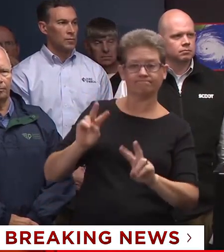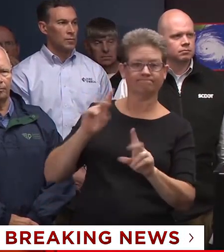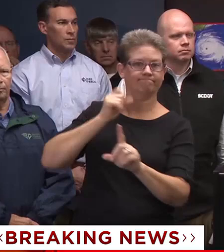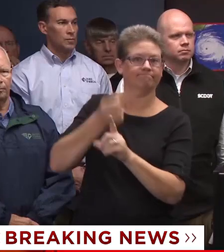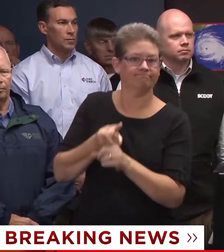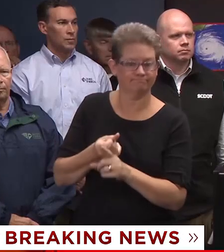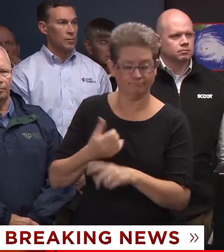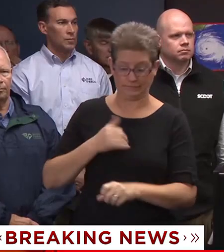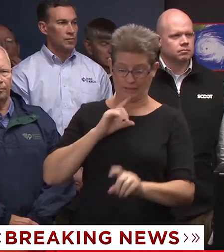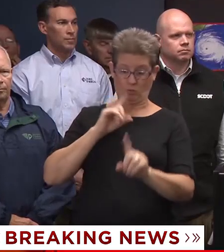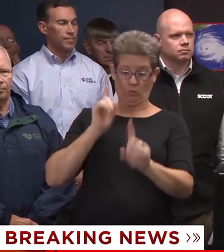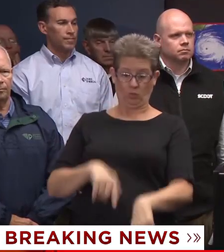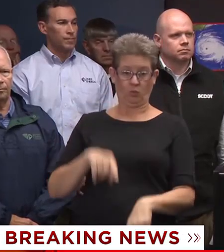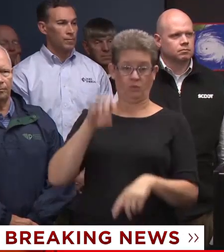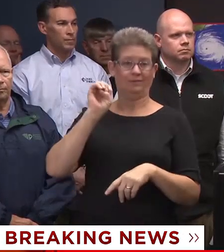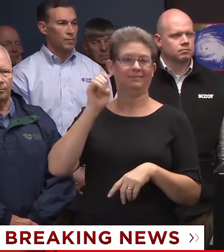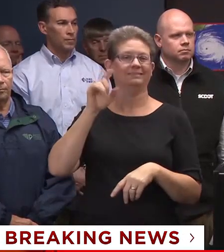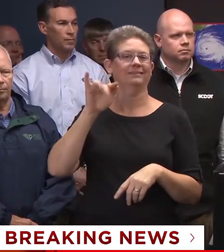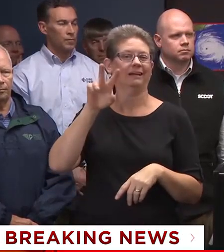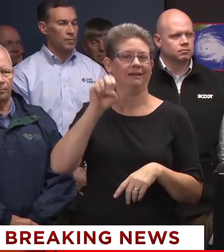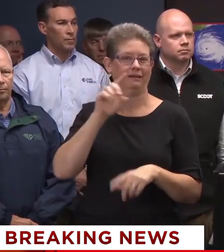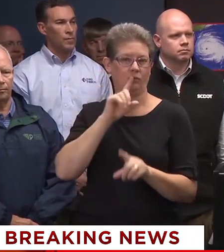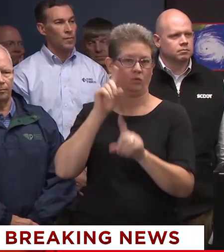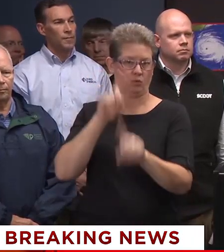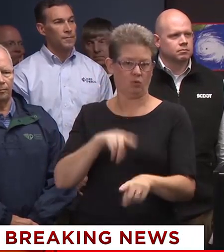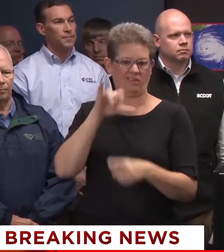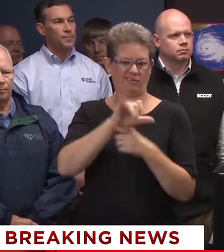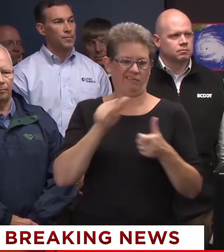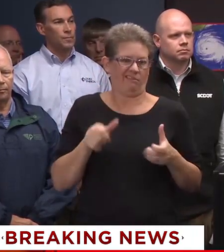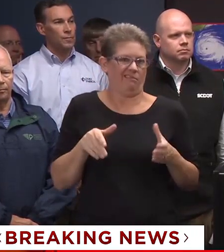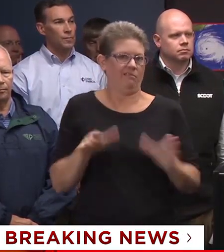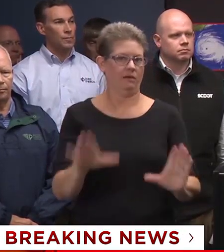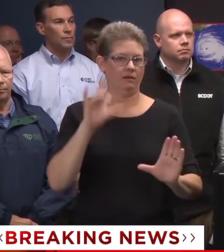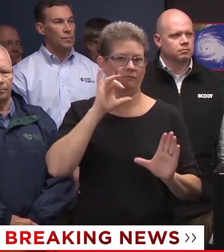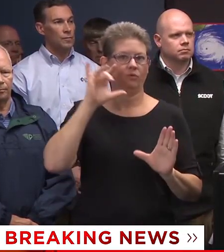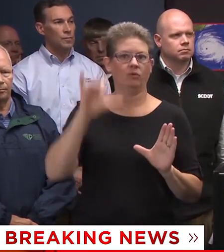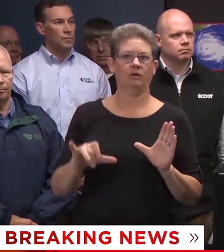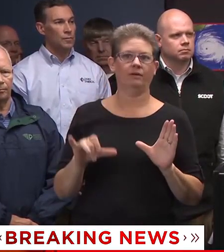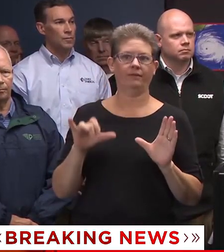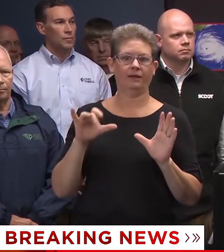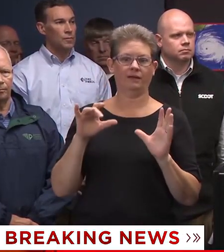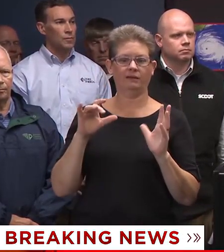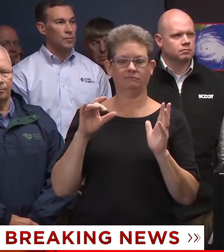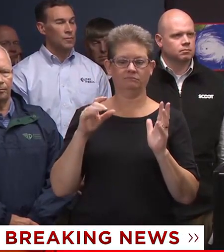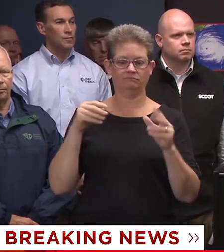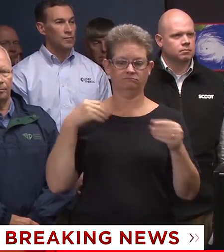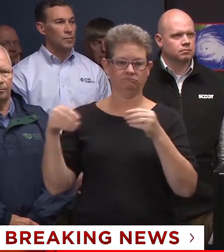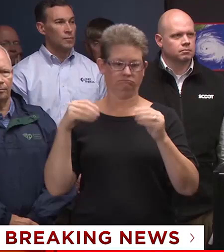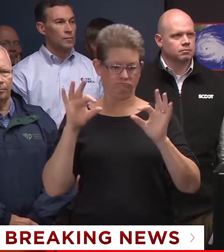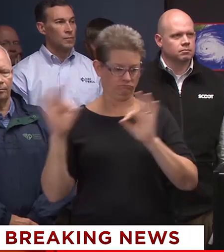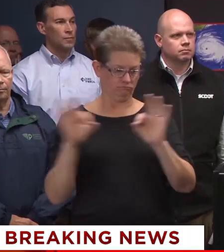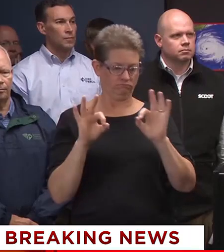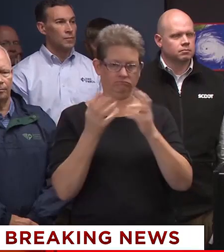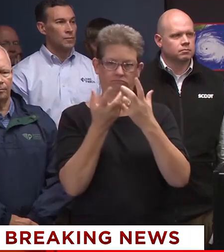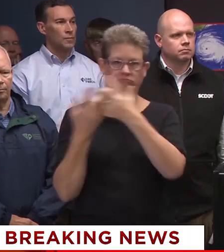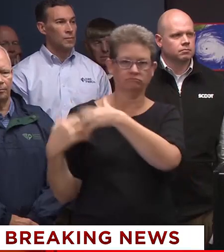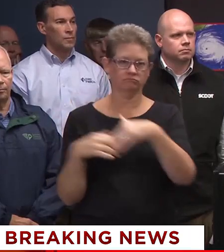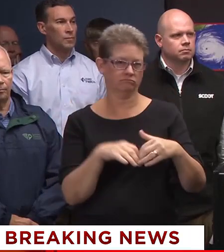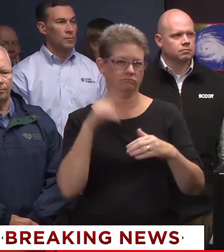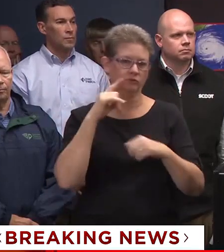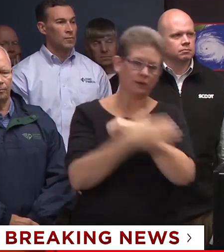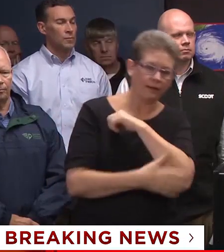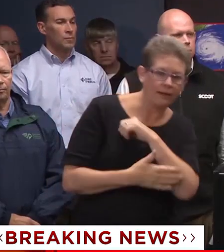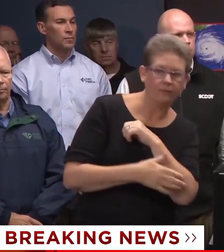issued the executive order allowing the loosening of various regulations to allow all the counties and